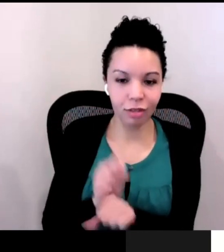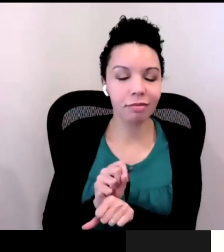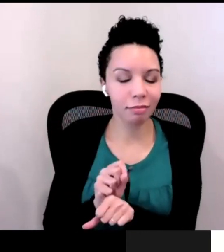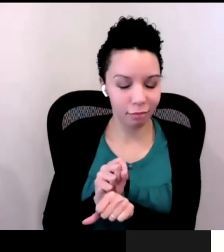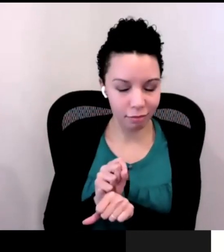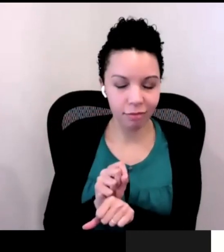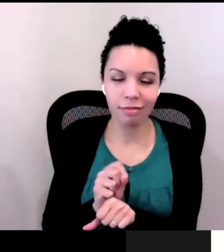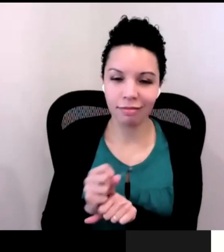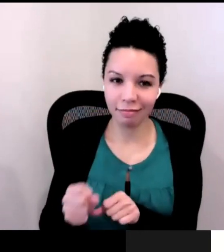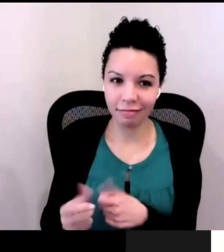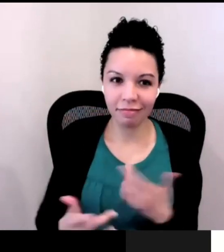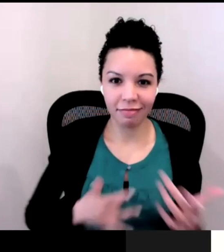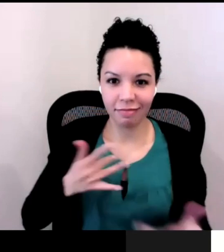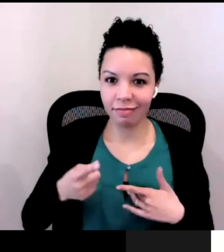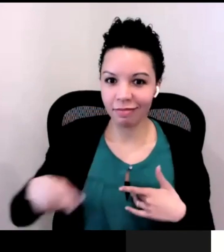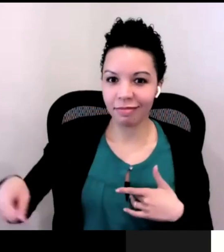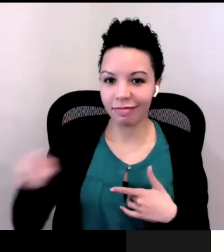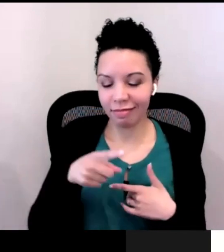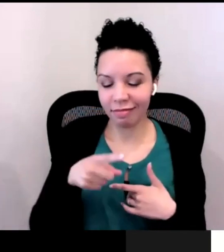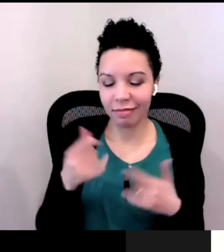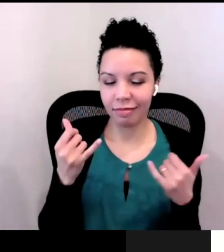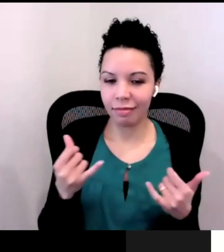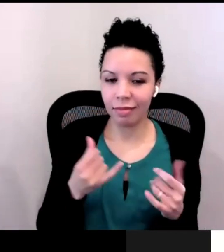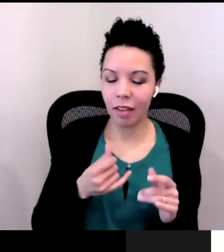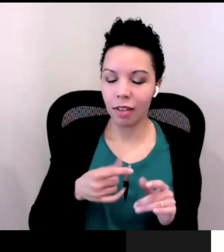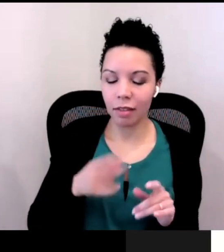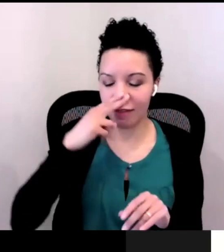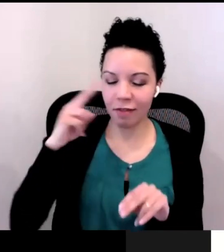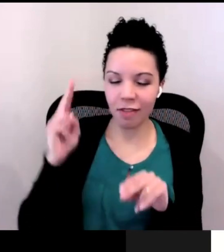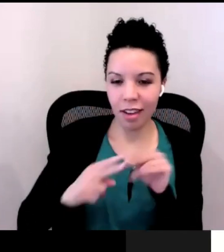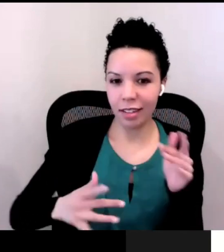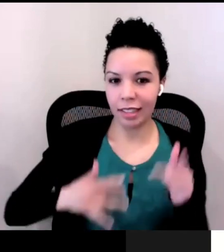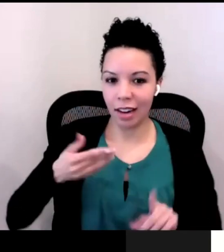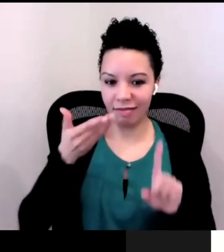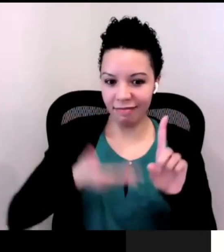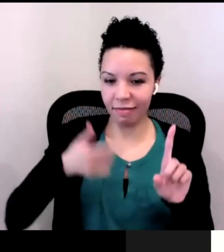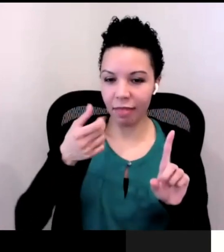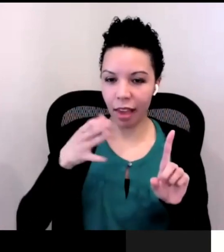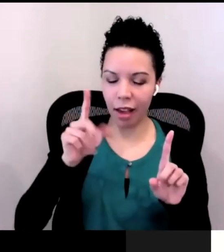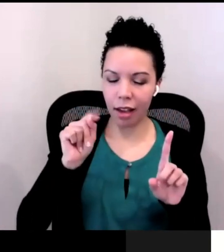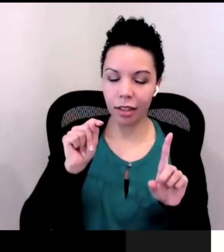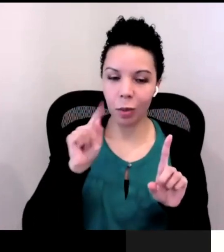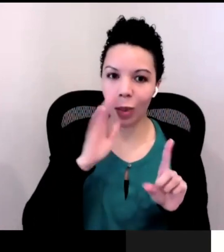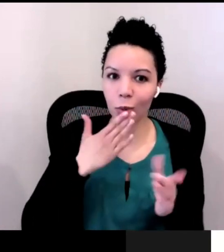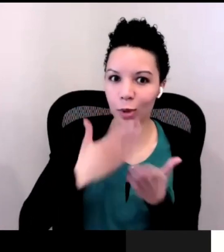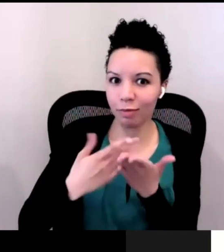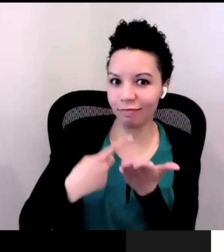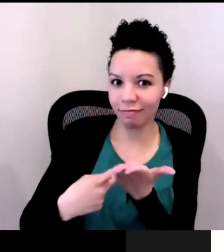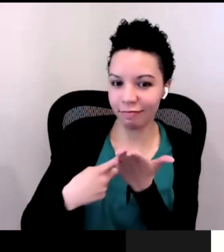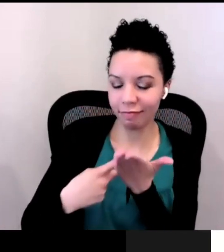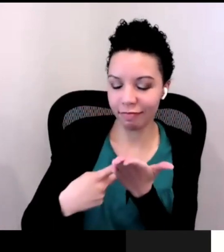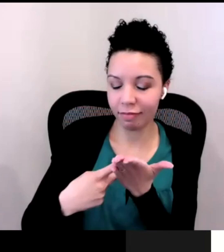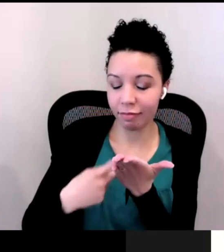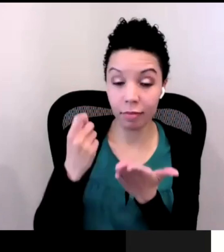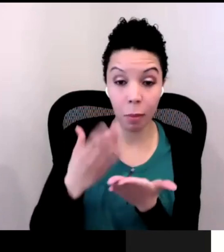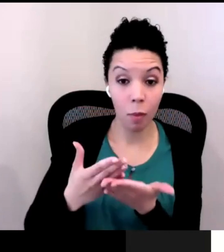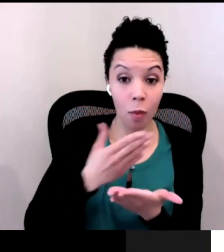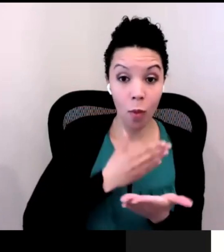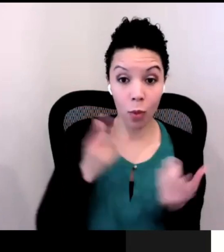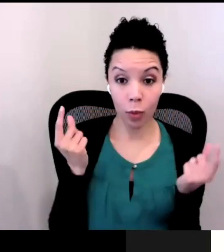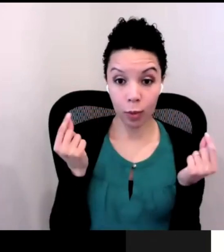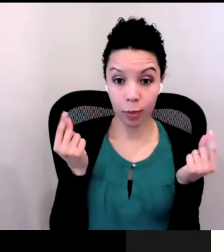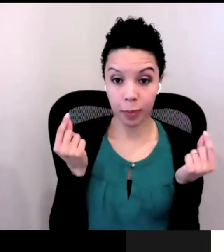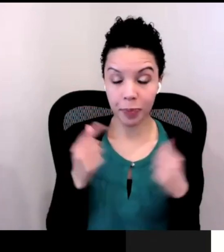exciting guest, a fun guest. It's going to be a great conversation. And before we dive into that, I want